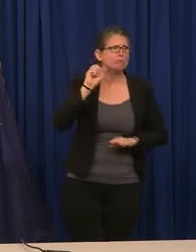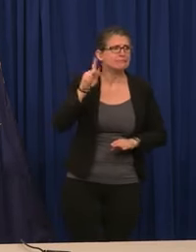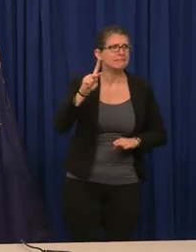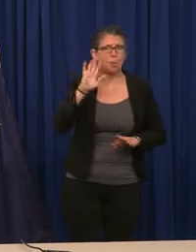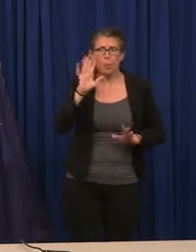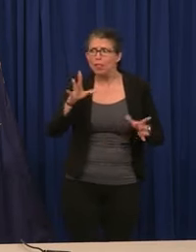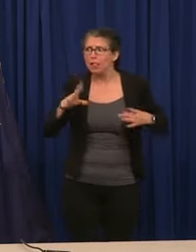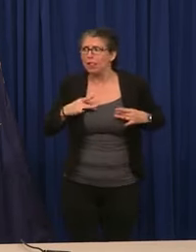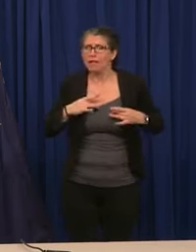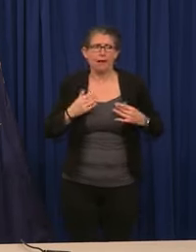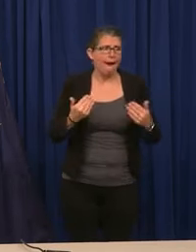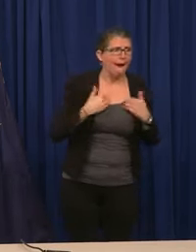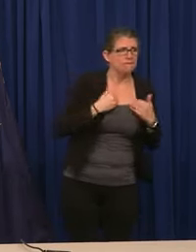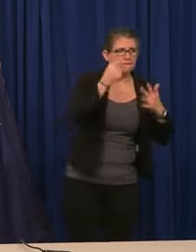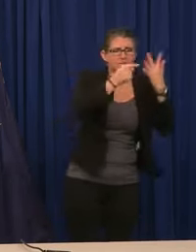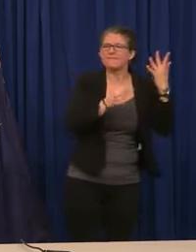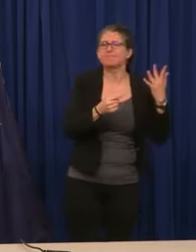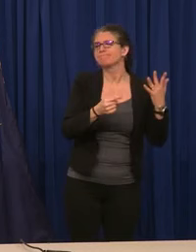hospitalized, things of that nature.